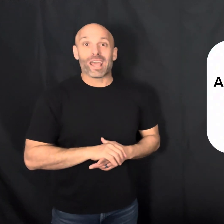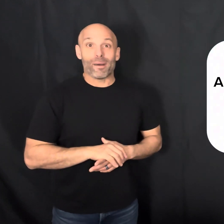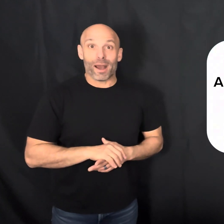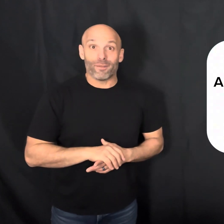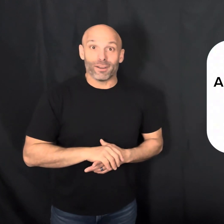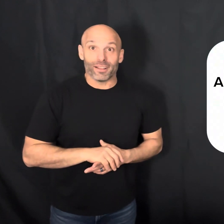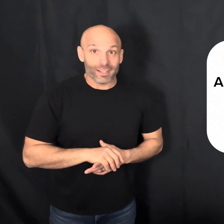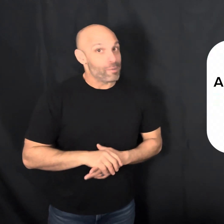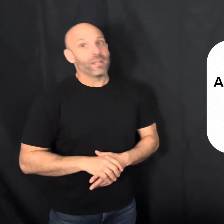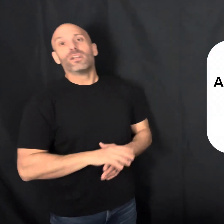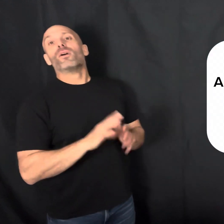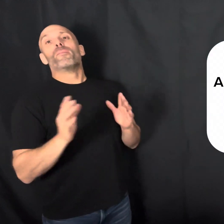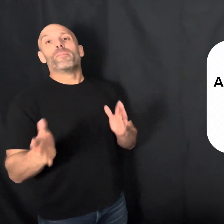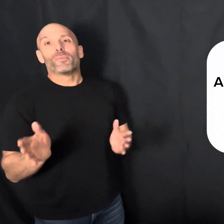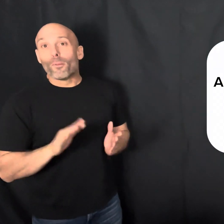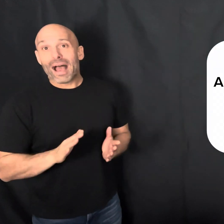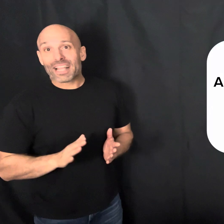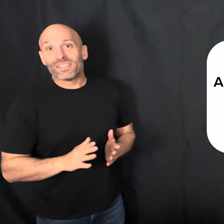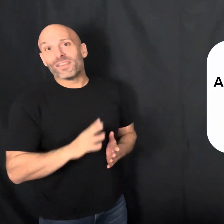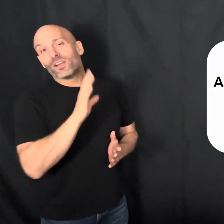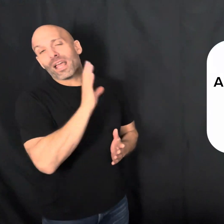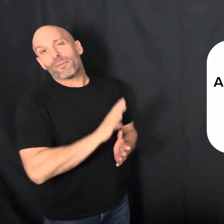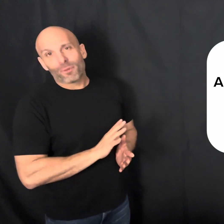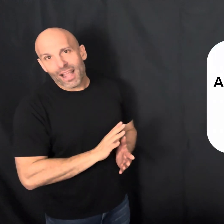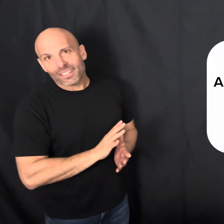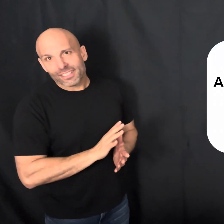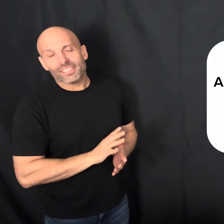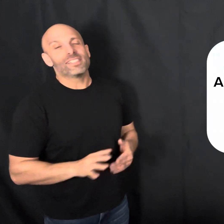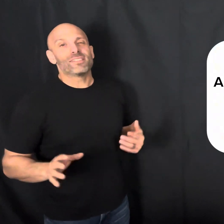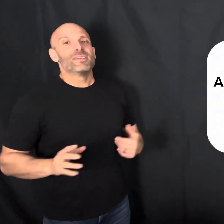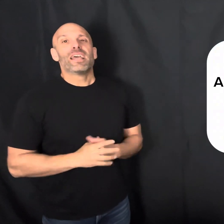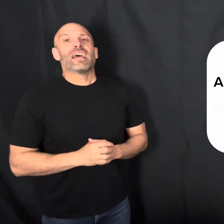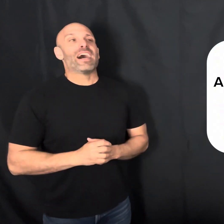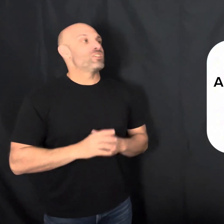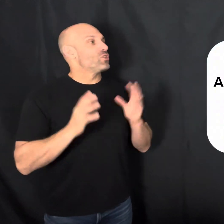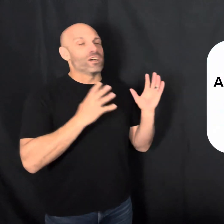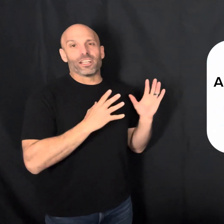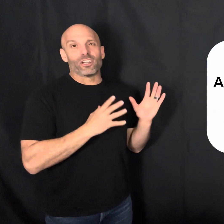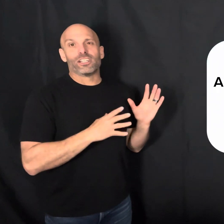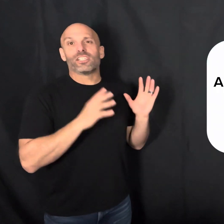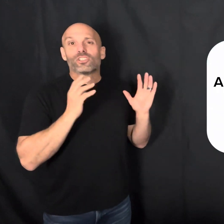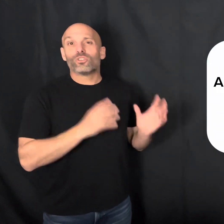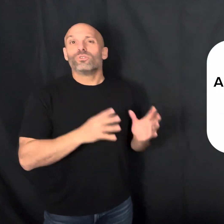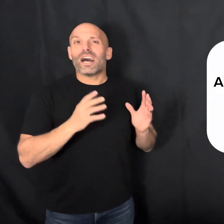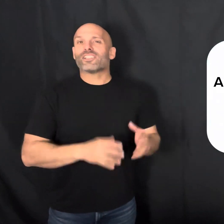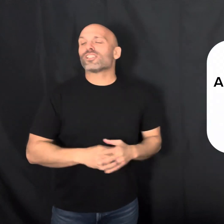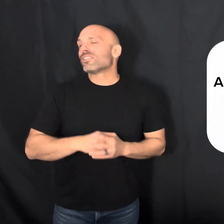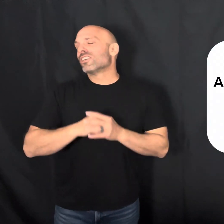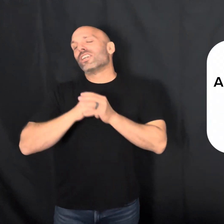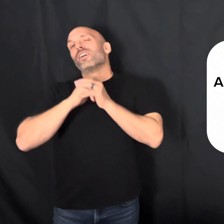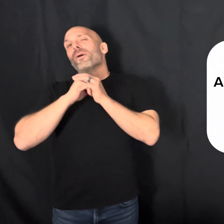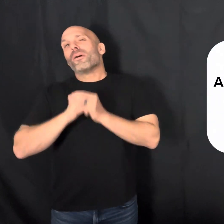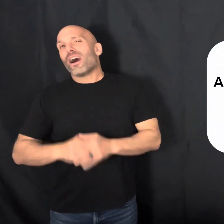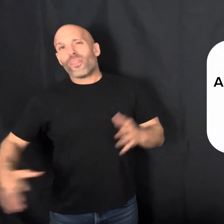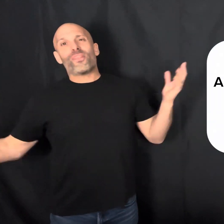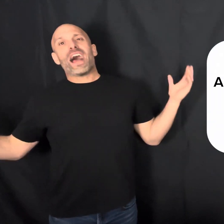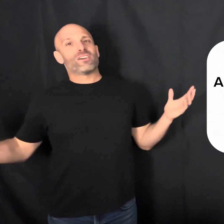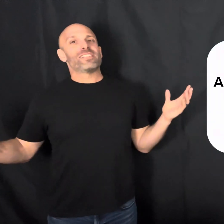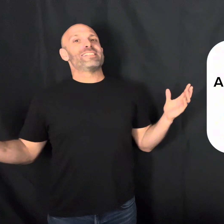I really? Come on. Go back in the video and practice these. I strongly encourage you, do not just learn 1,000